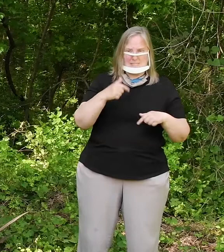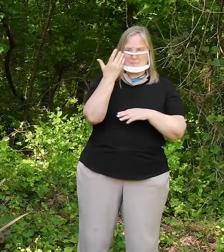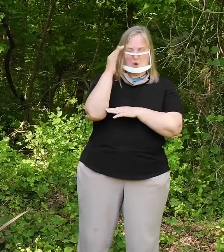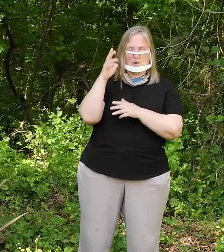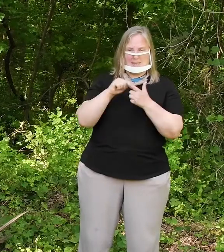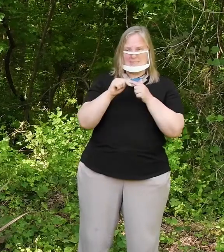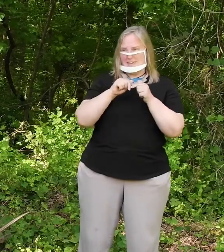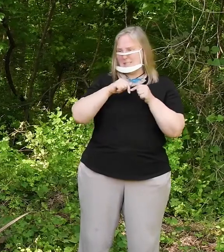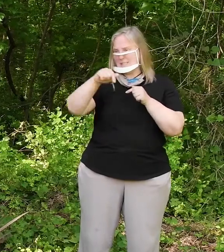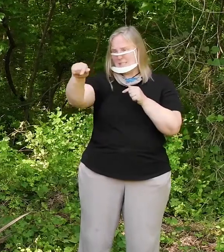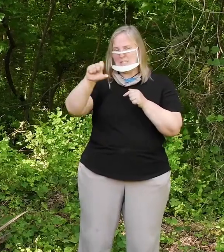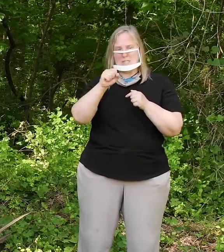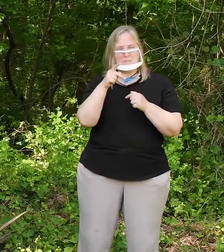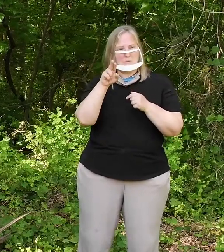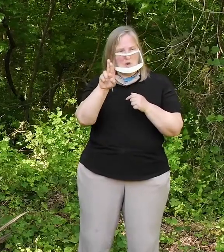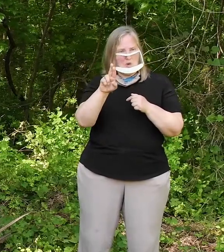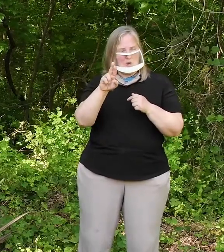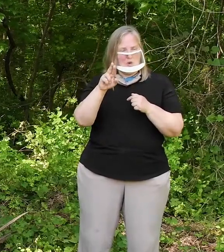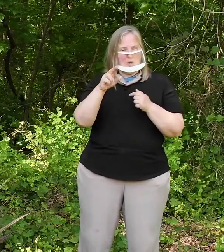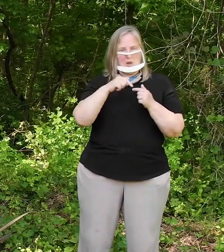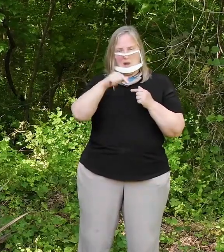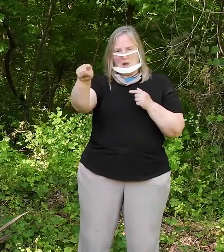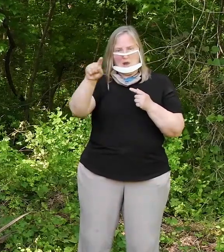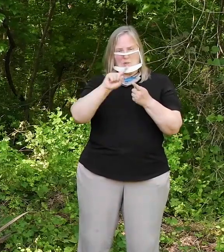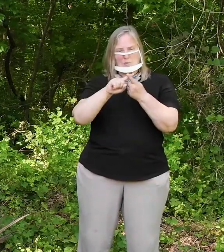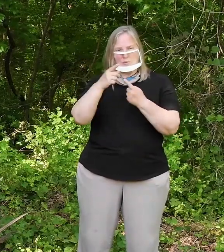spur up at Guinness. Now,